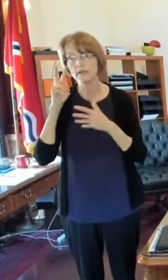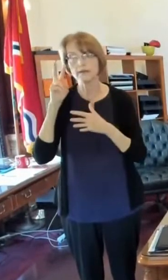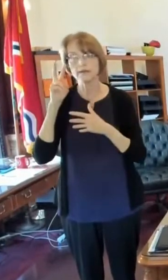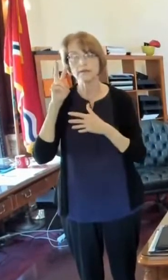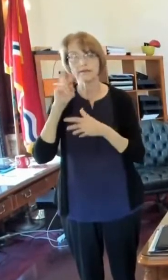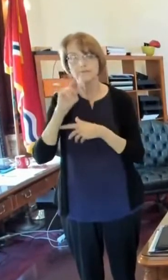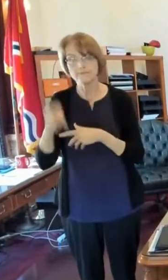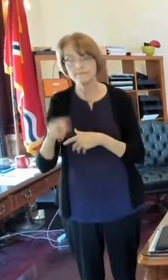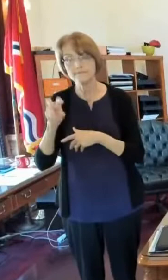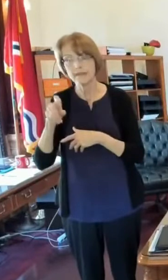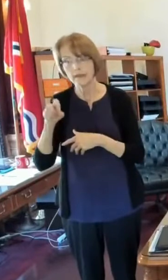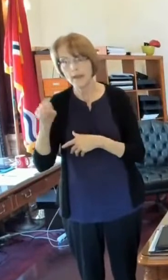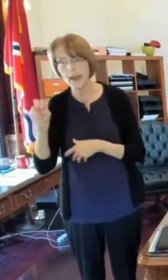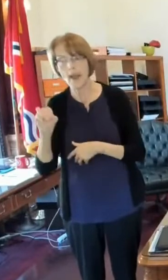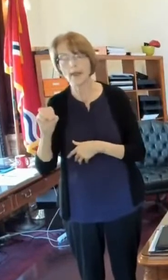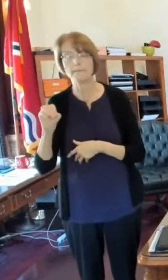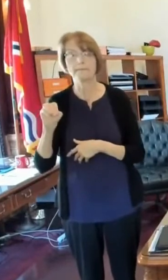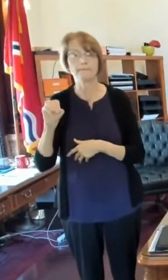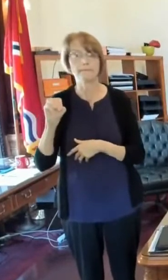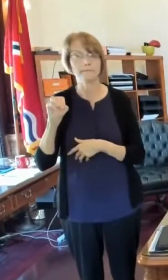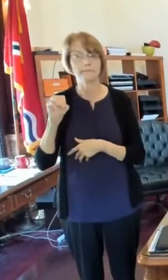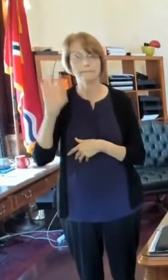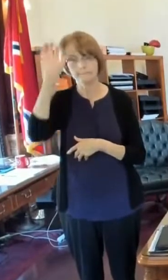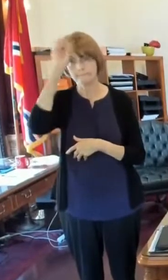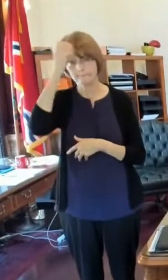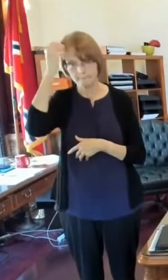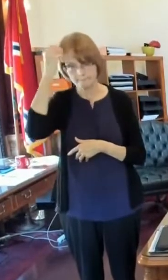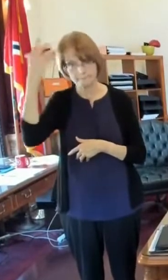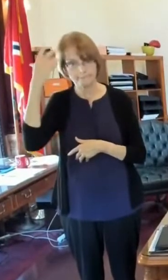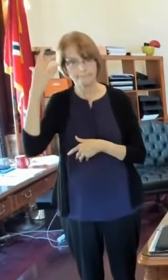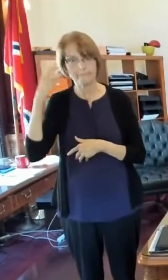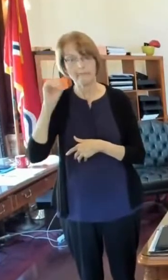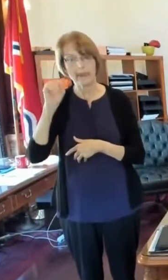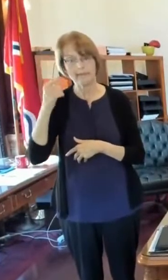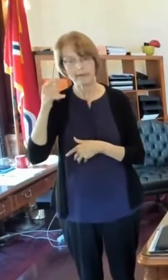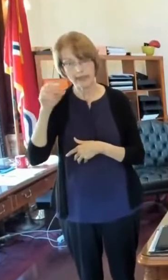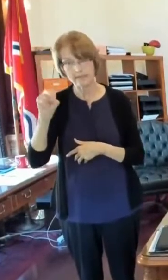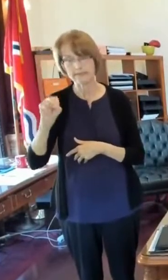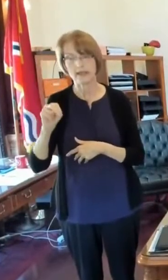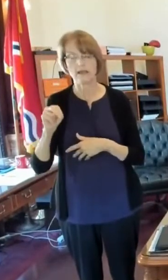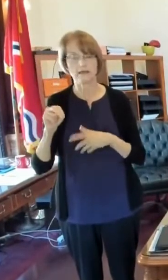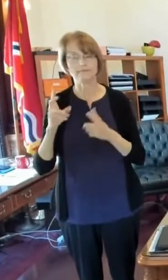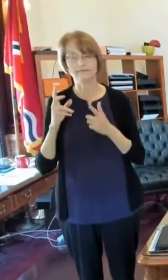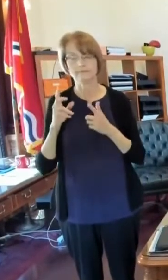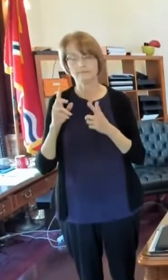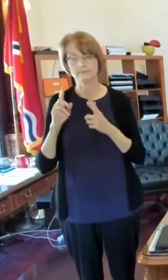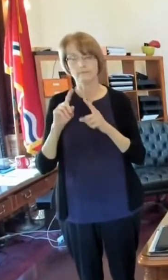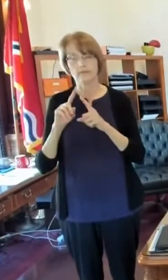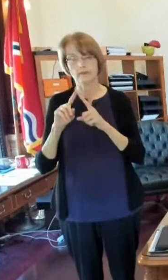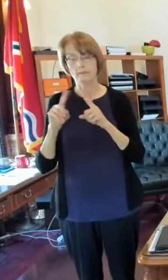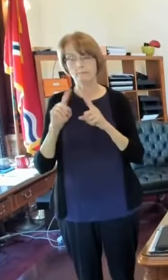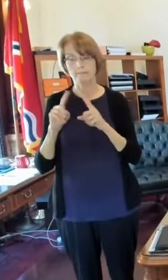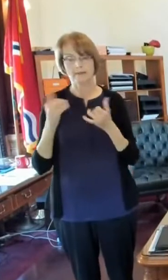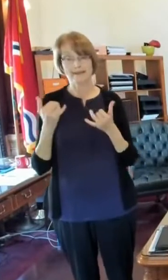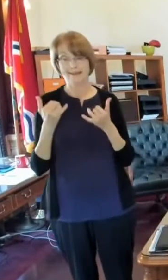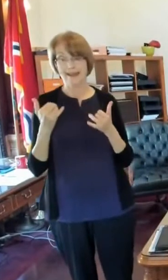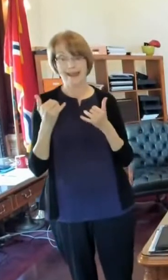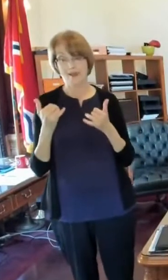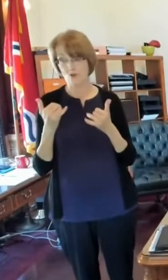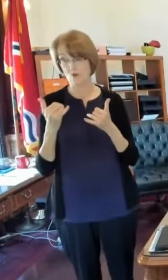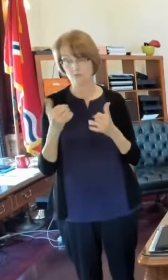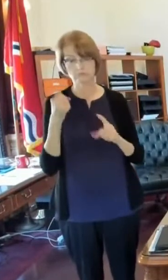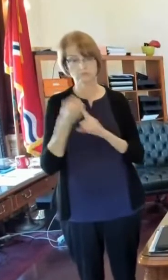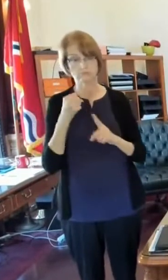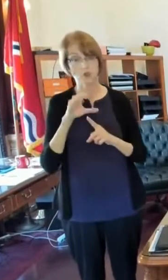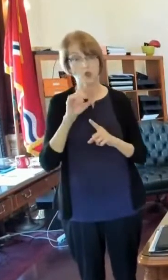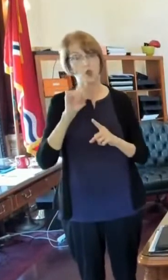Afghanistan, etc. So, I mean, the stressors here, this is COVID, and this is at home on our territory, and